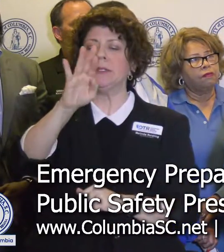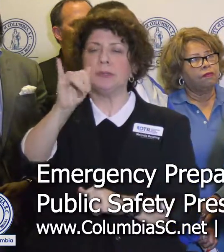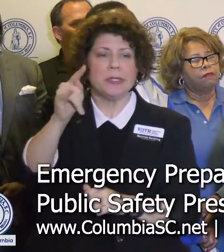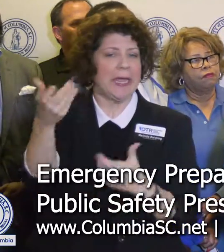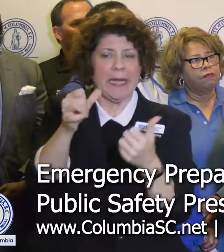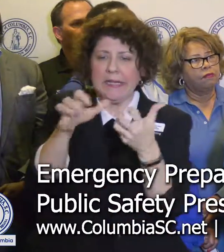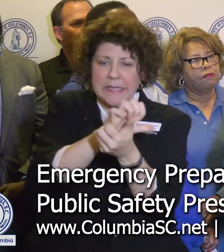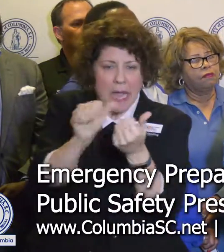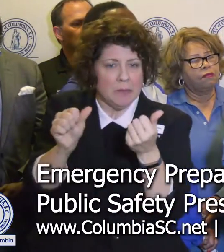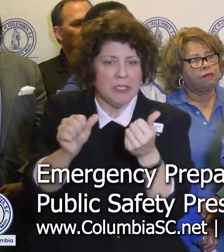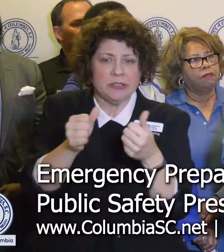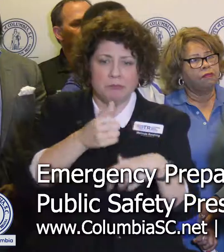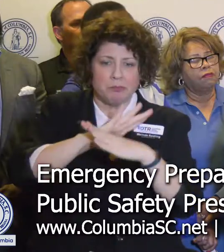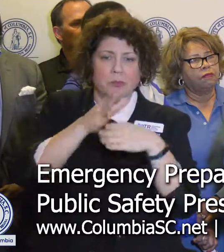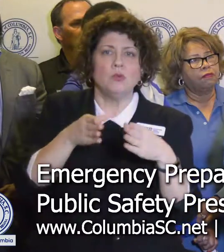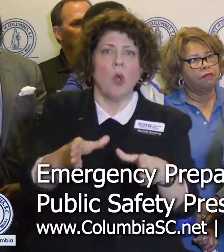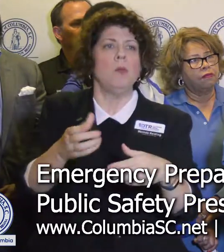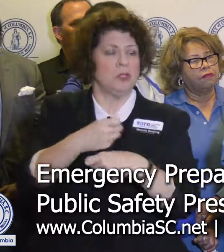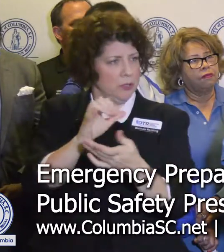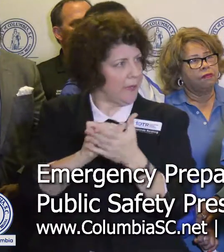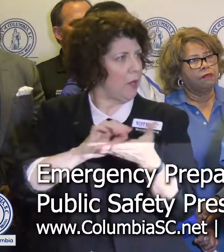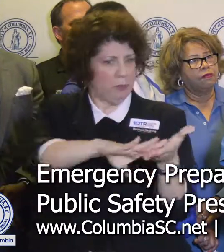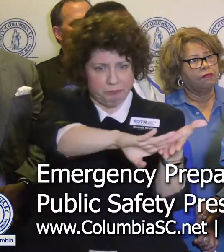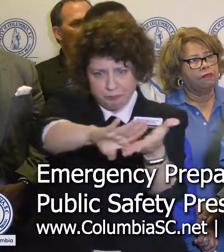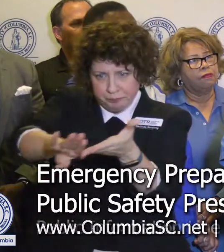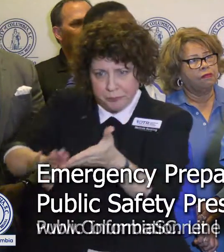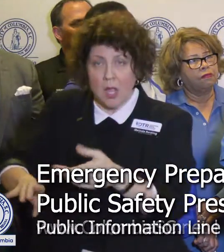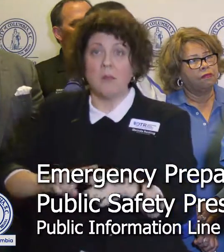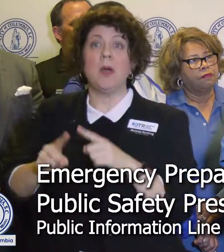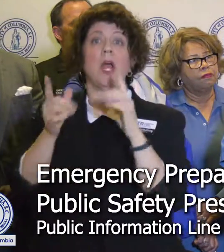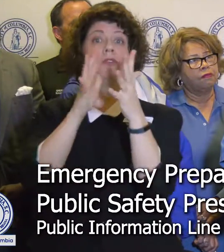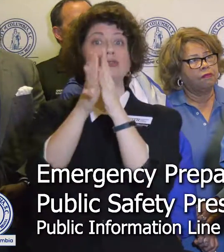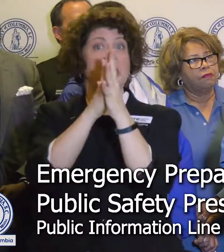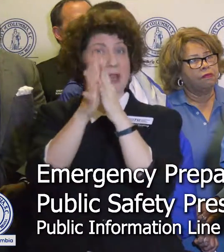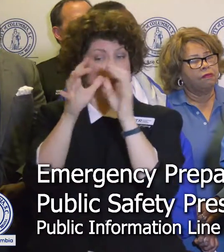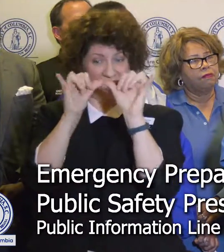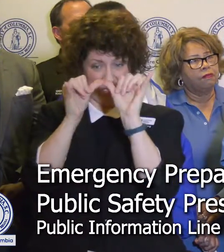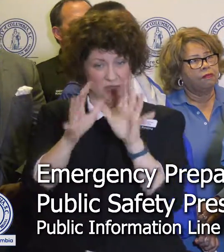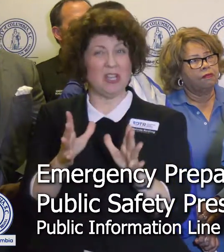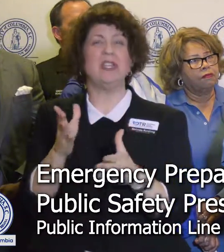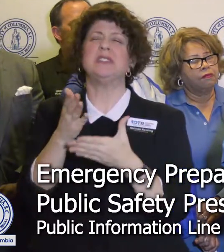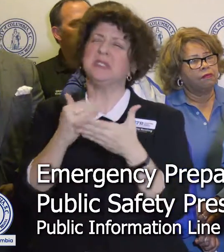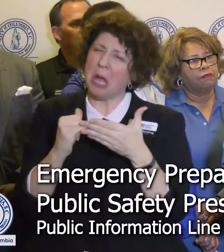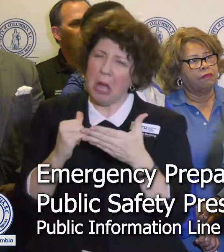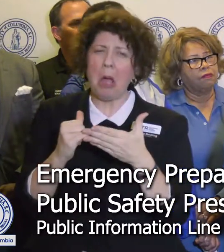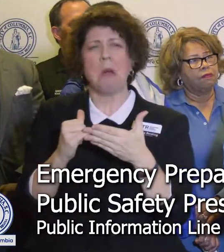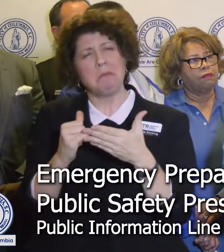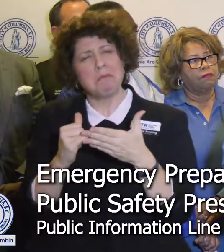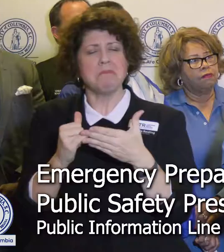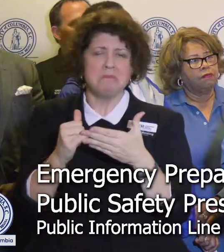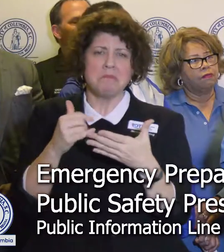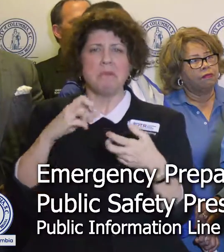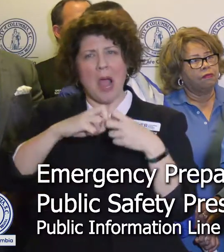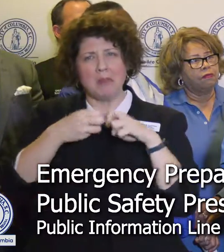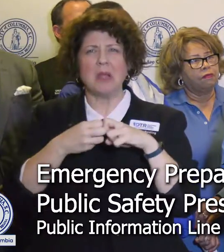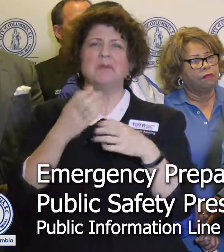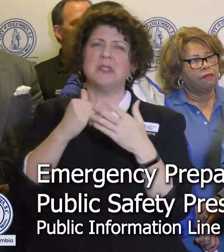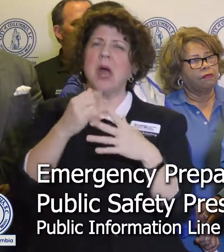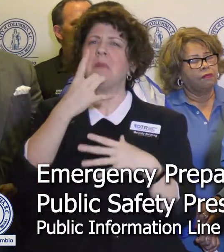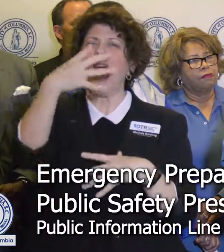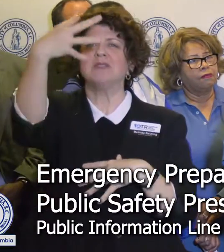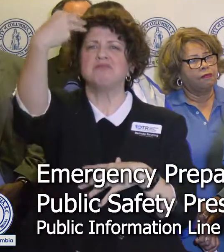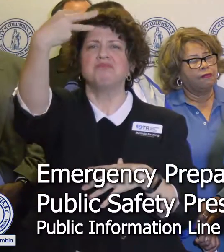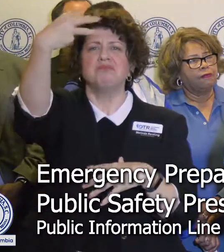storm drains are clean. And also our traffic engineering is experiencing some issues right now with some flashing traffic lights. And the